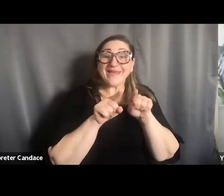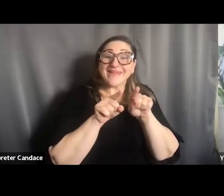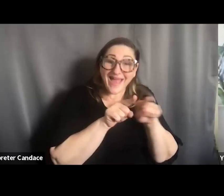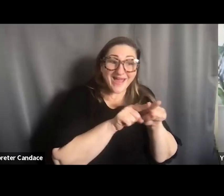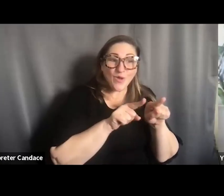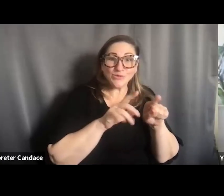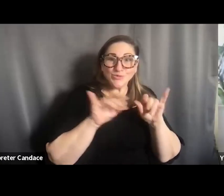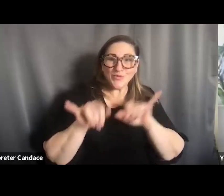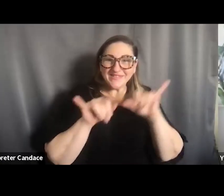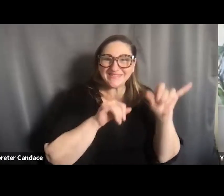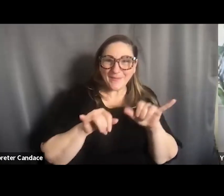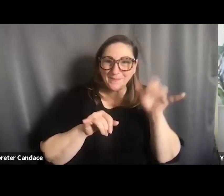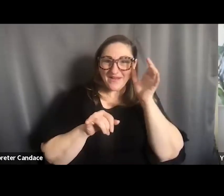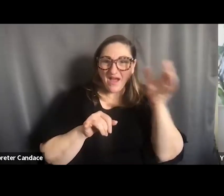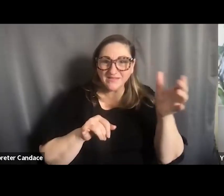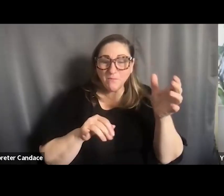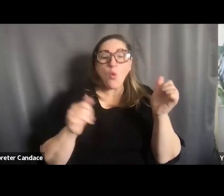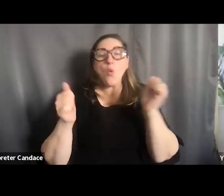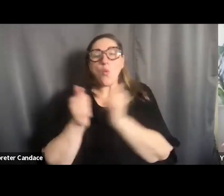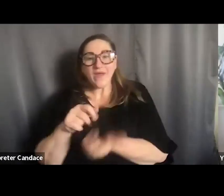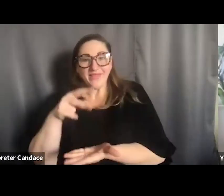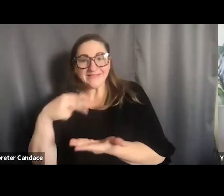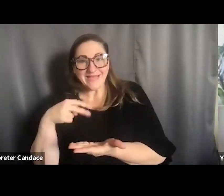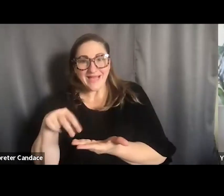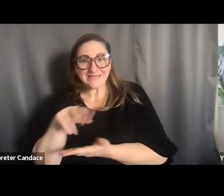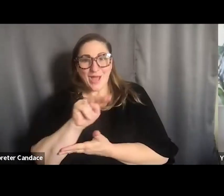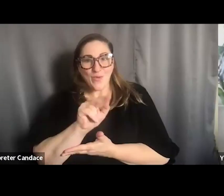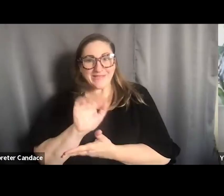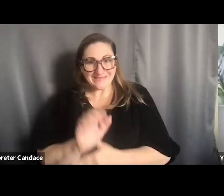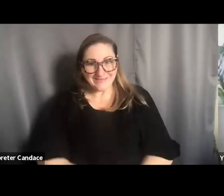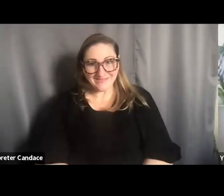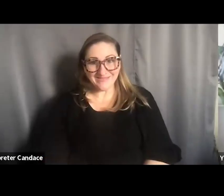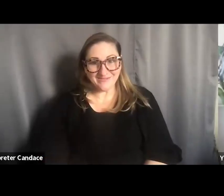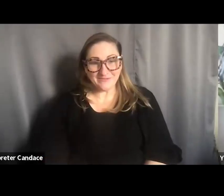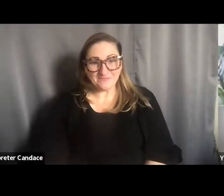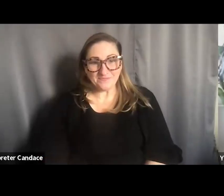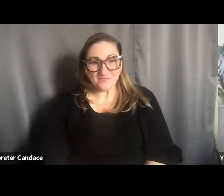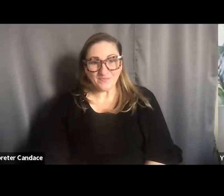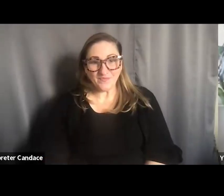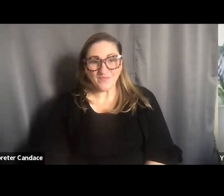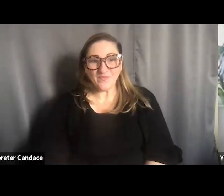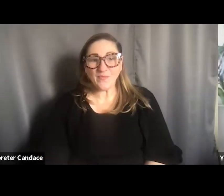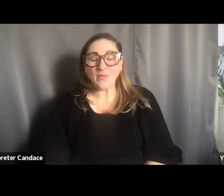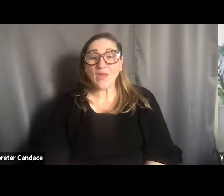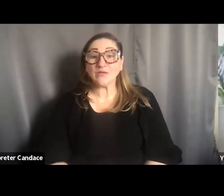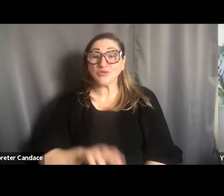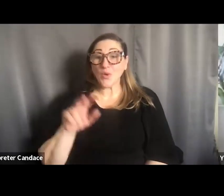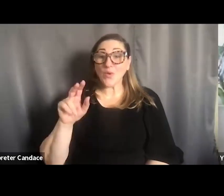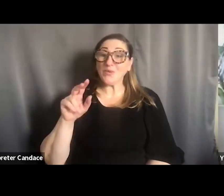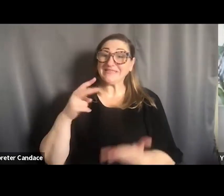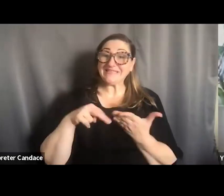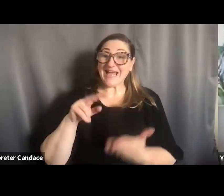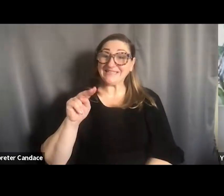I believe that the tools that Dance.NYC is sharing and that that Dance.NYC is sharing can